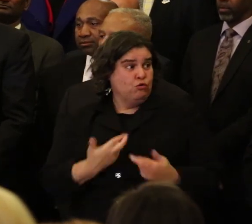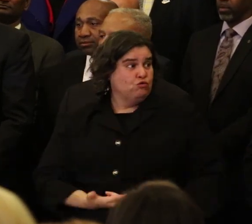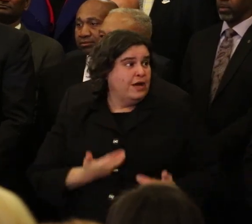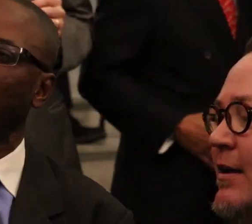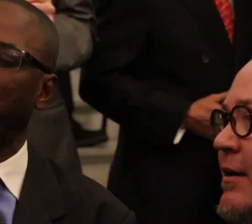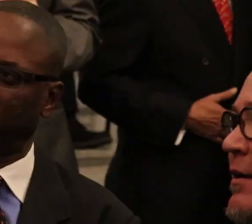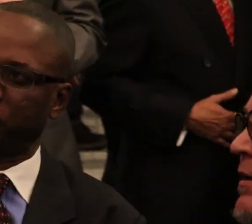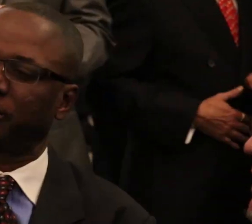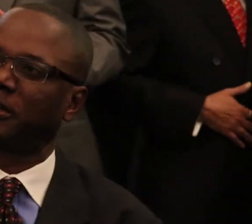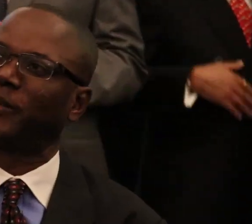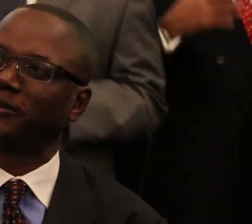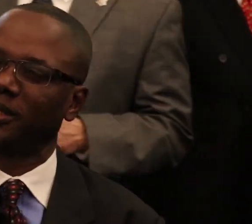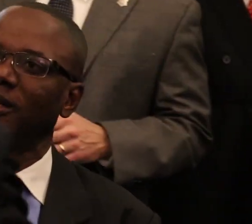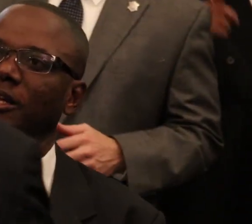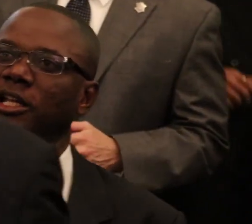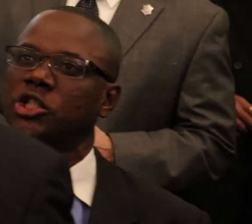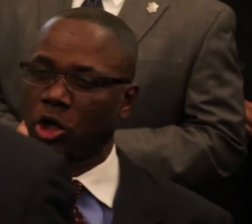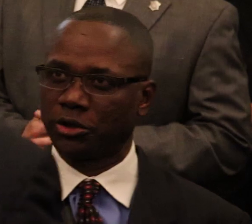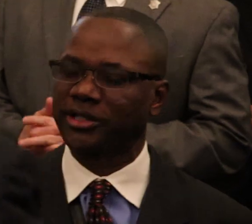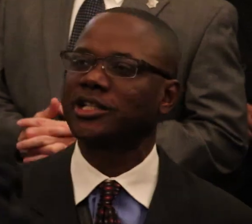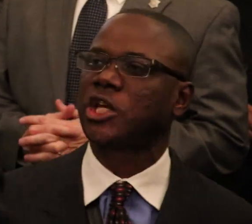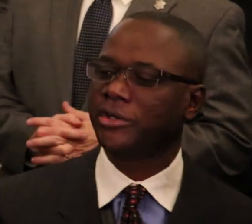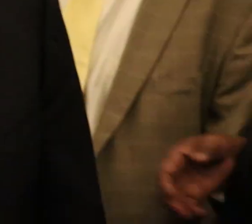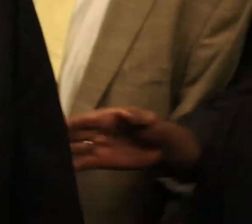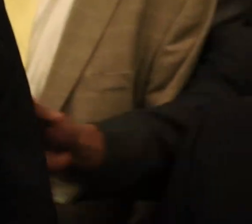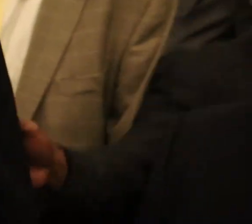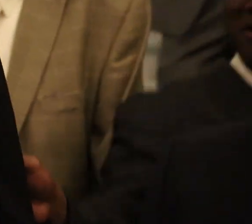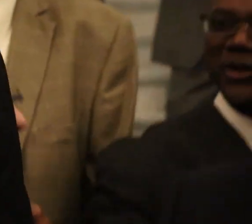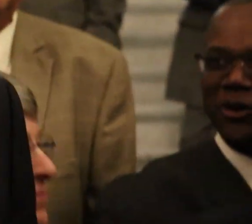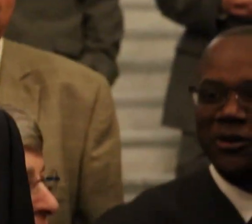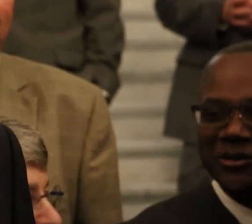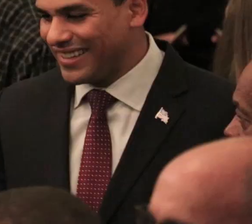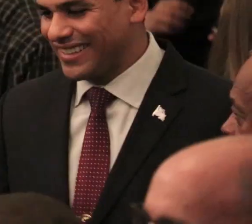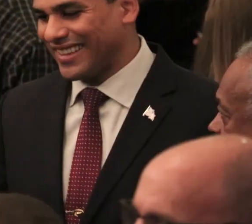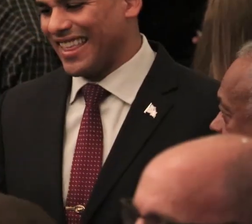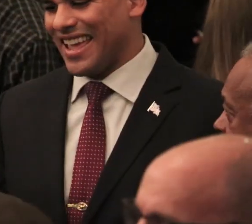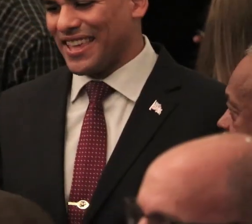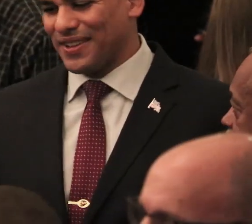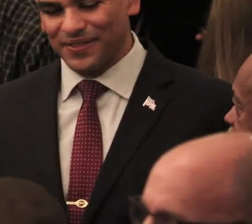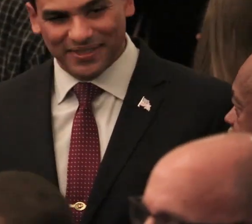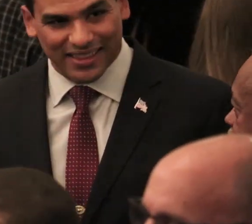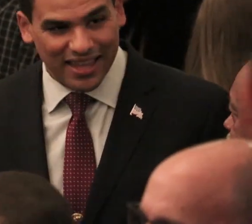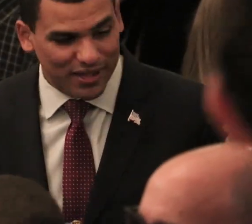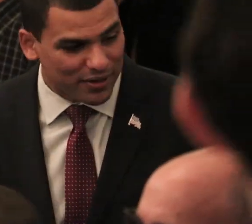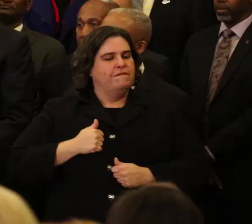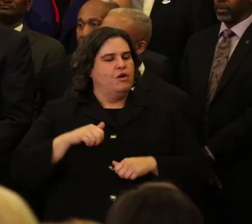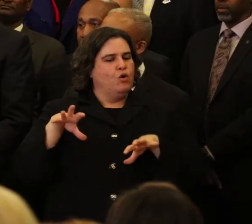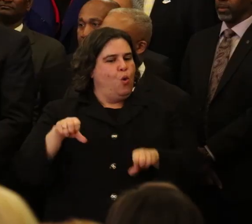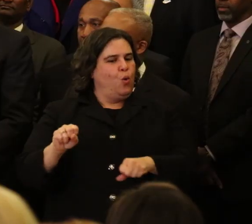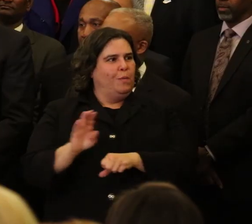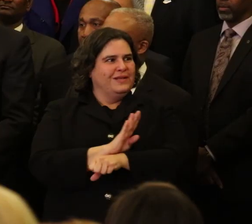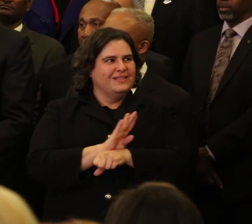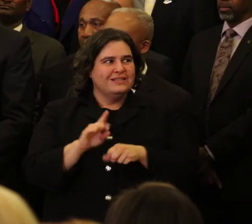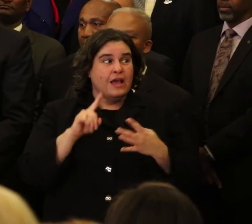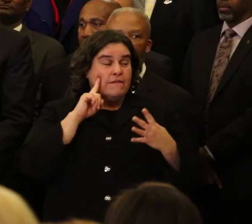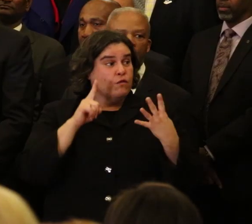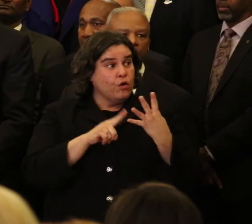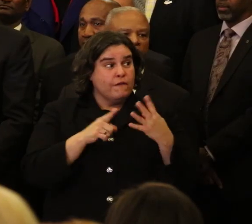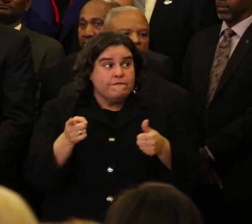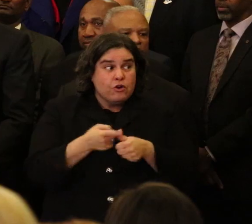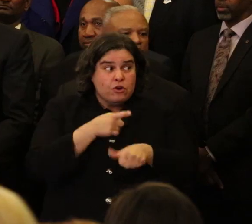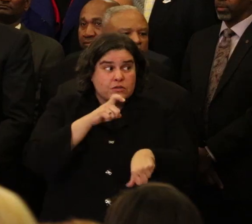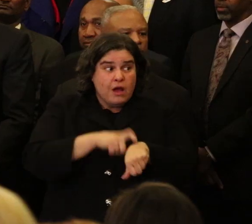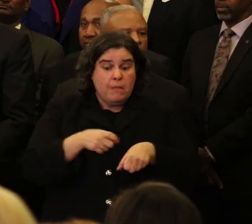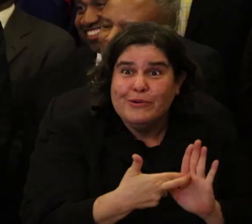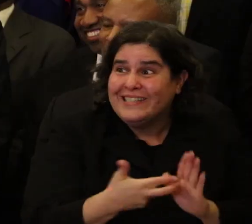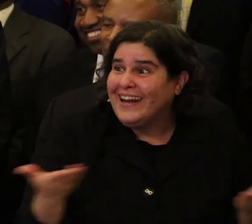We are increasing opportunities for minority-owned businesses, women-owned businesses, veteran-owned businesses, and for the first time,